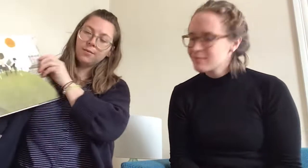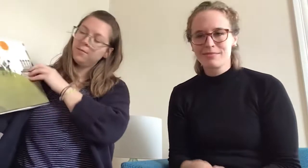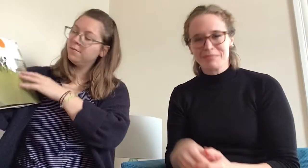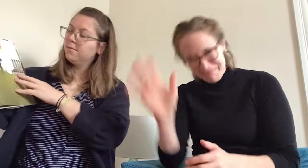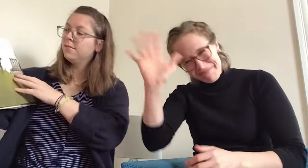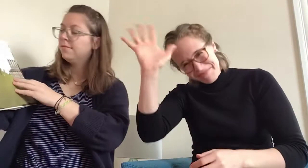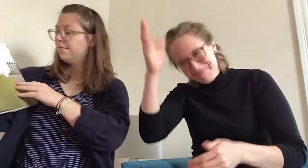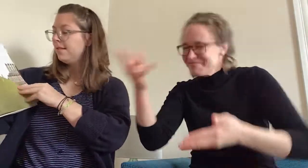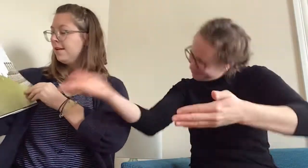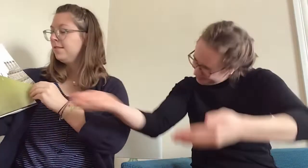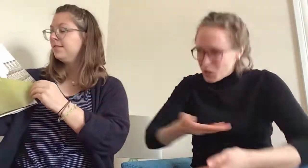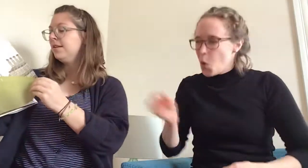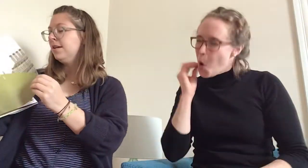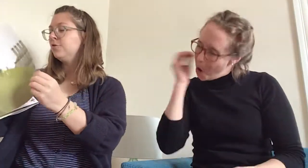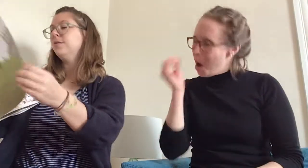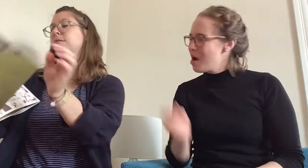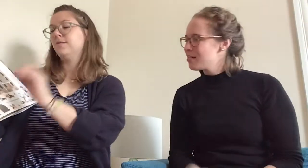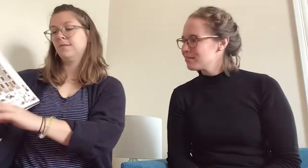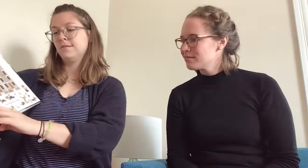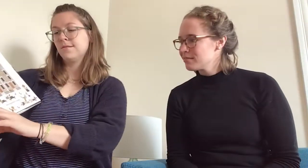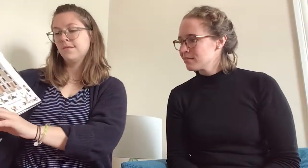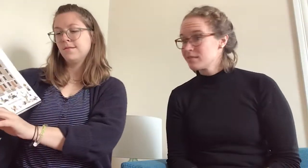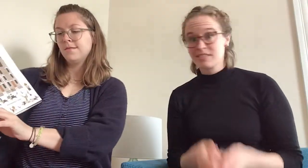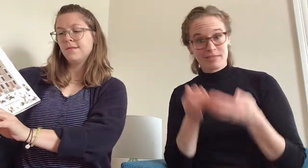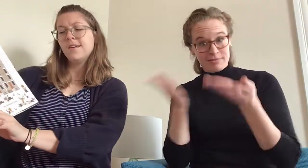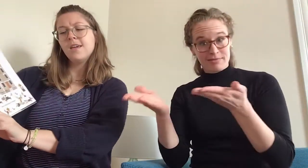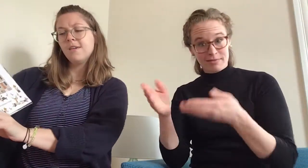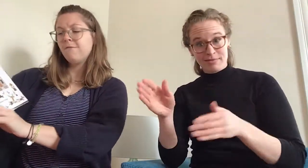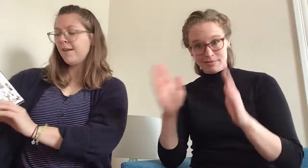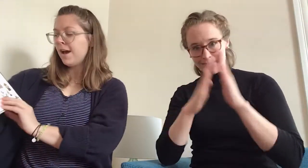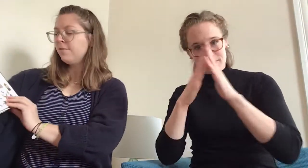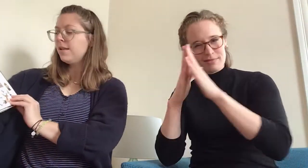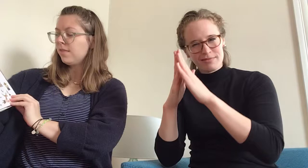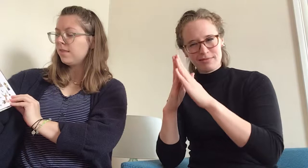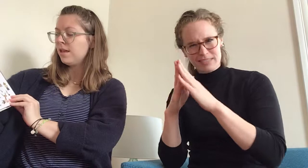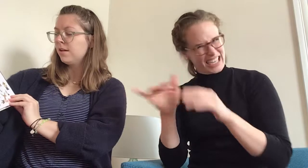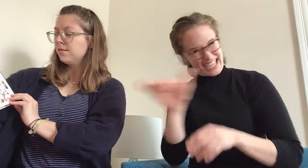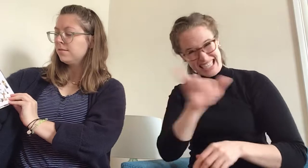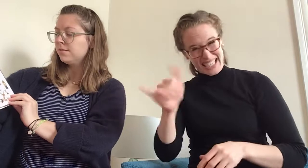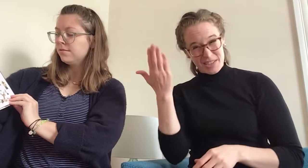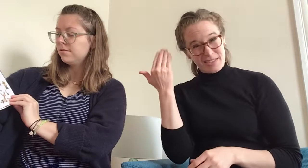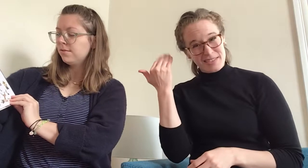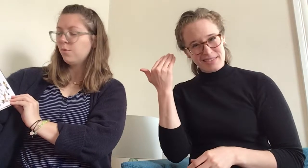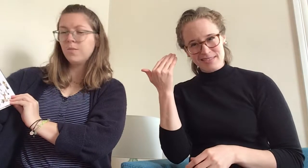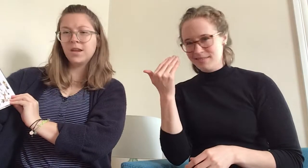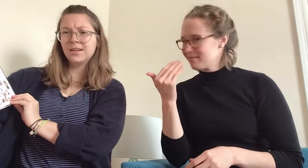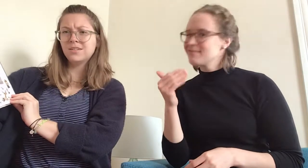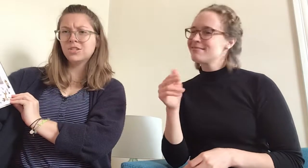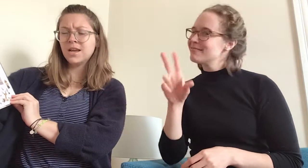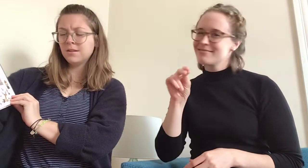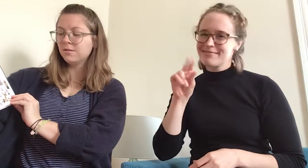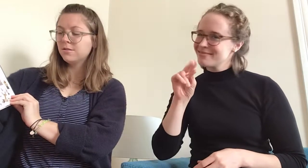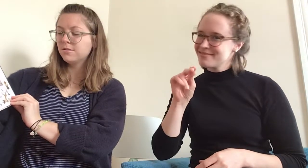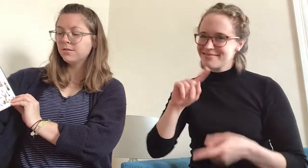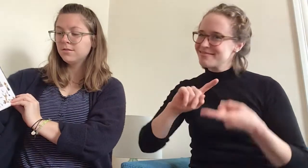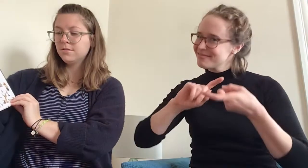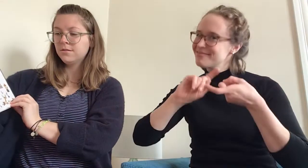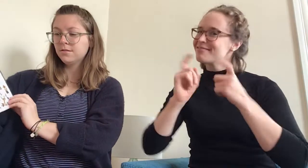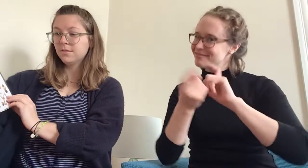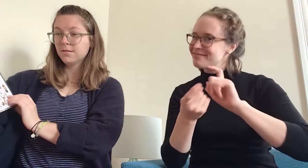greeting him at the city entrance. He found that things were beginning to